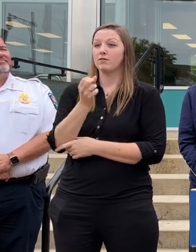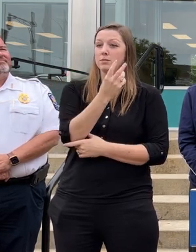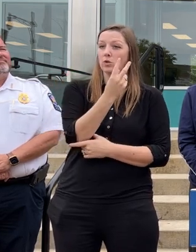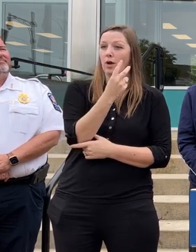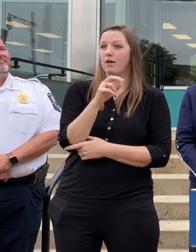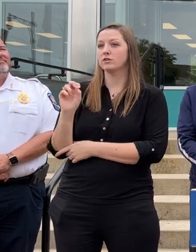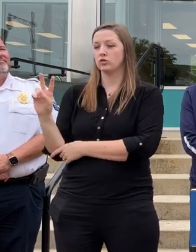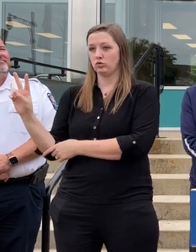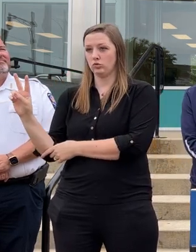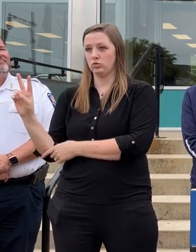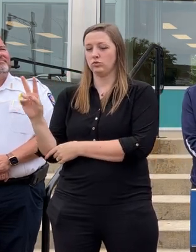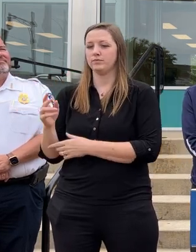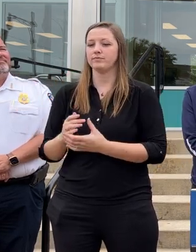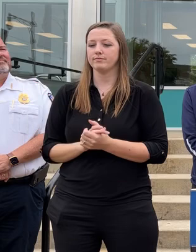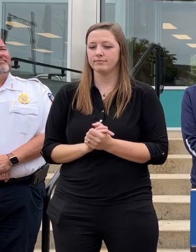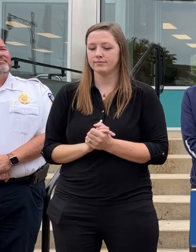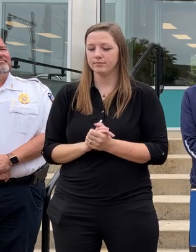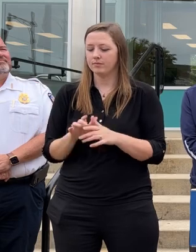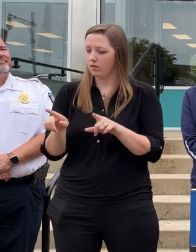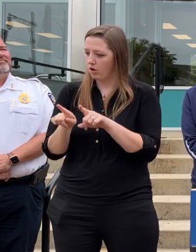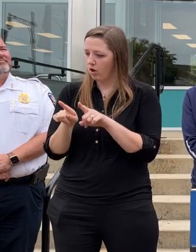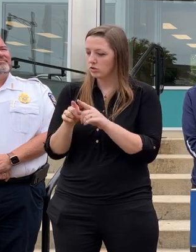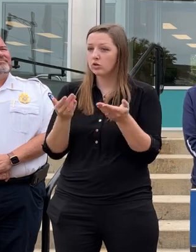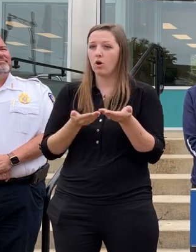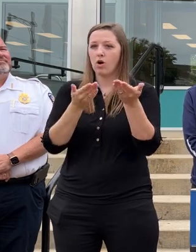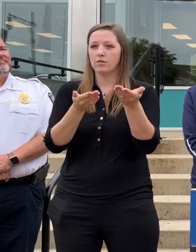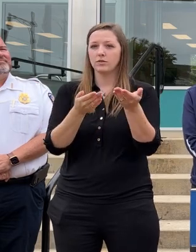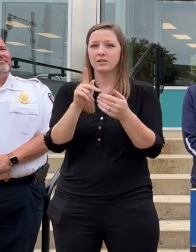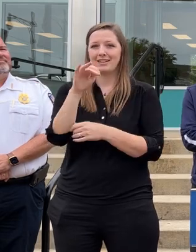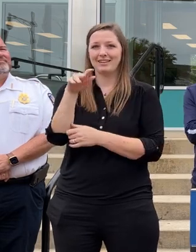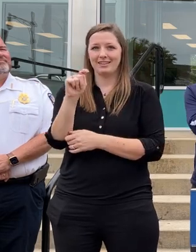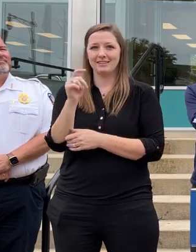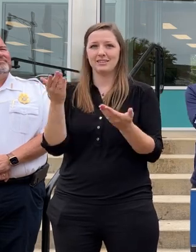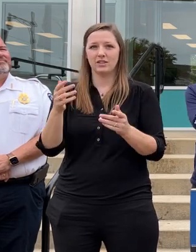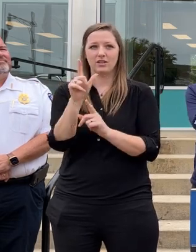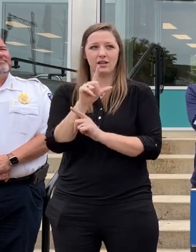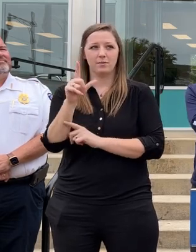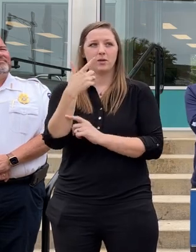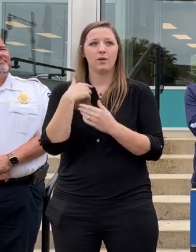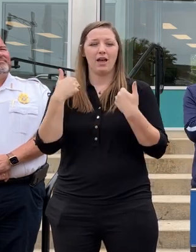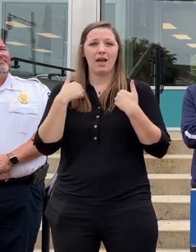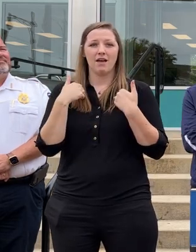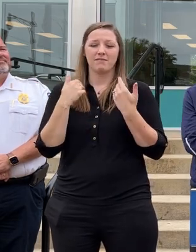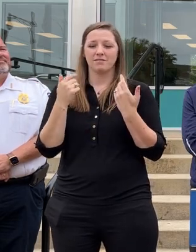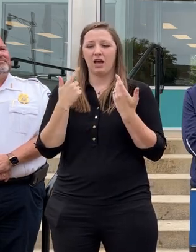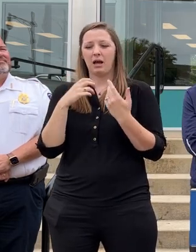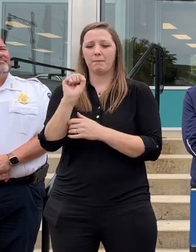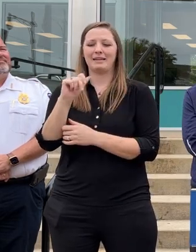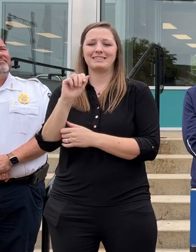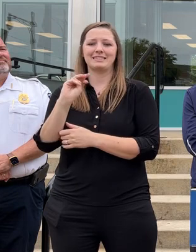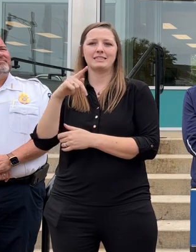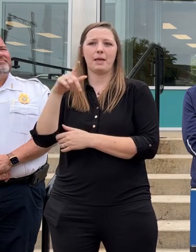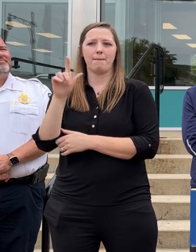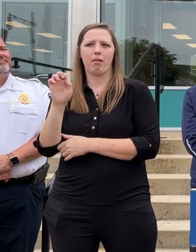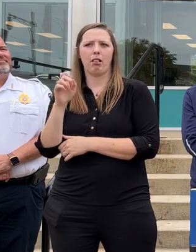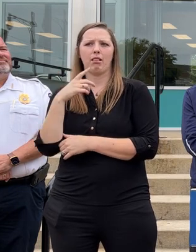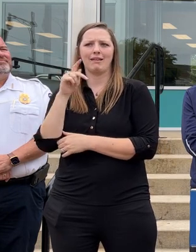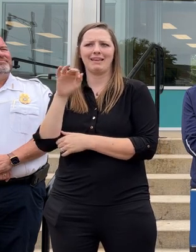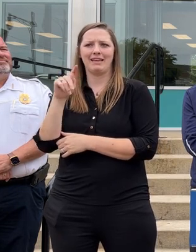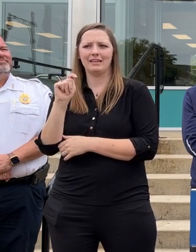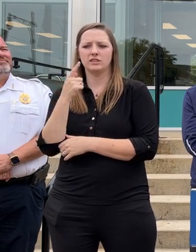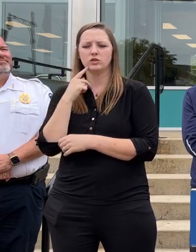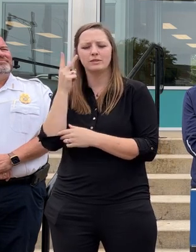In addition to offering the kits at each of the libraries, we also have a sample kit where you can see what's inside, and we have instructions on